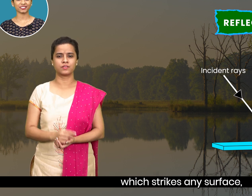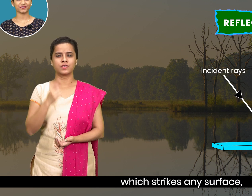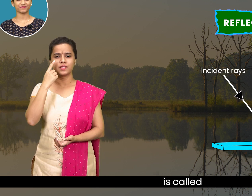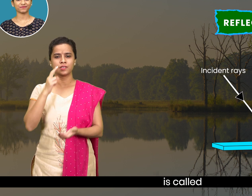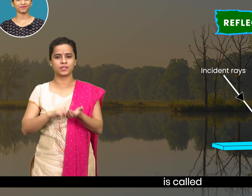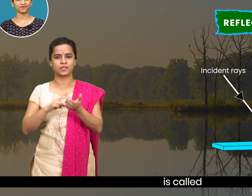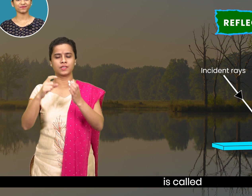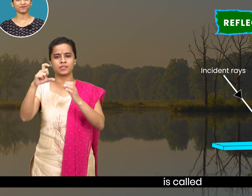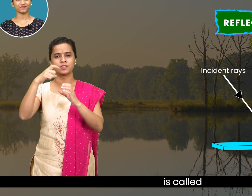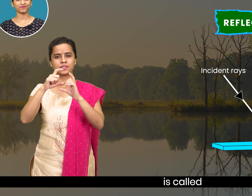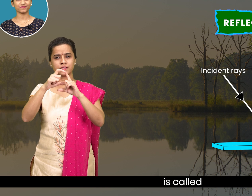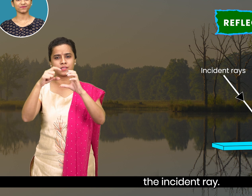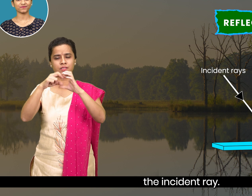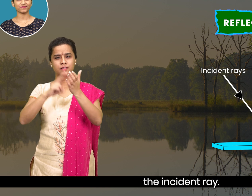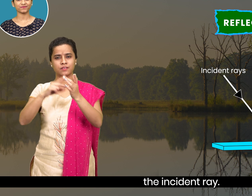ray.